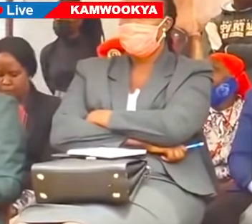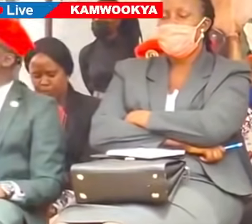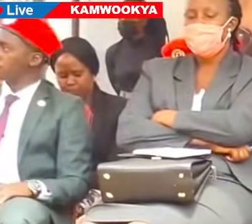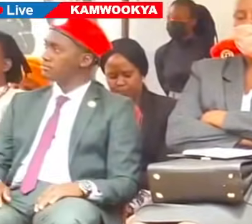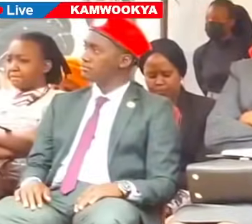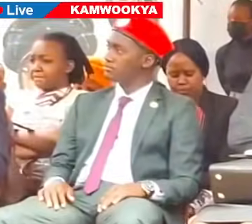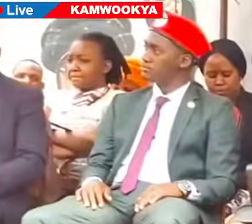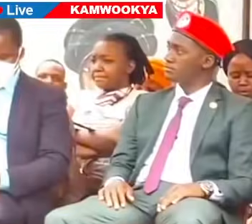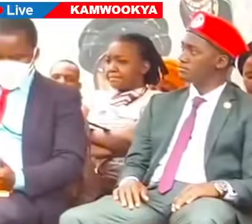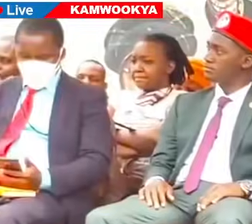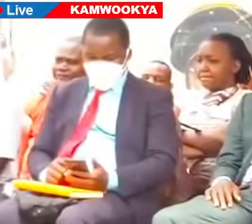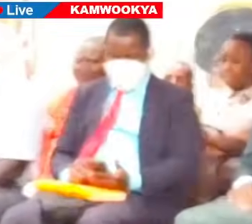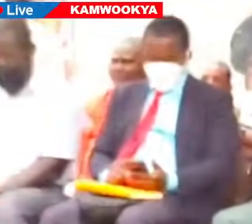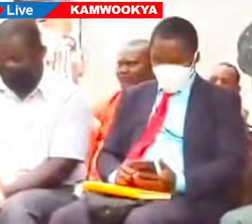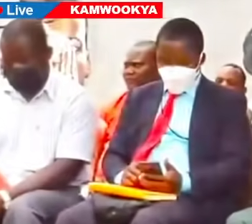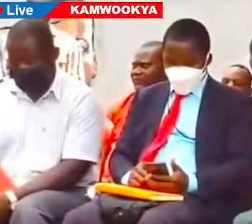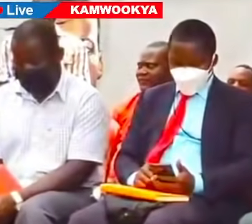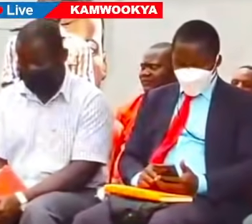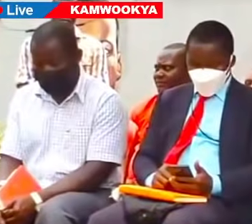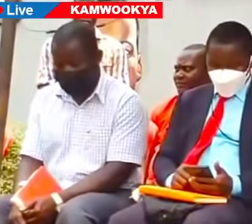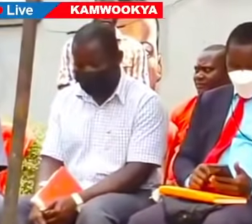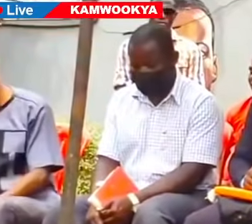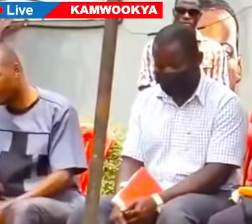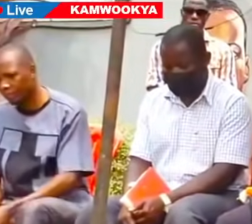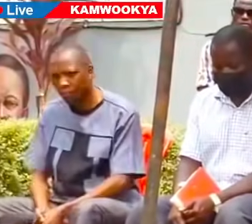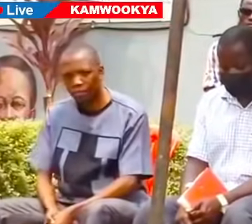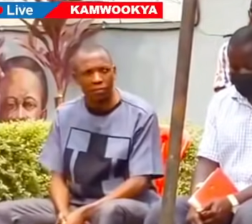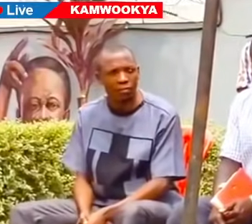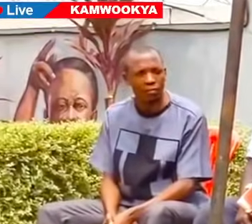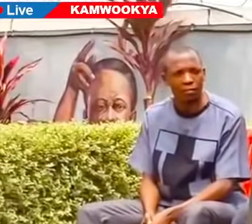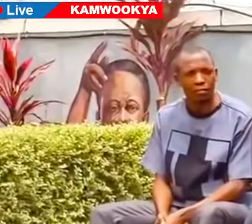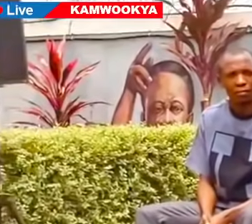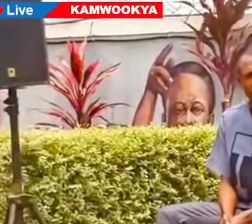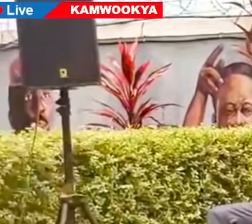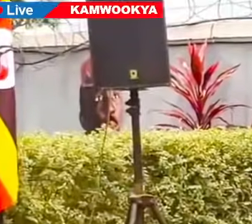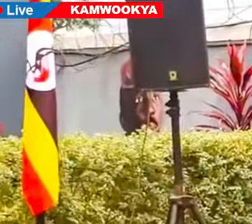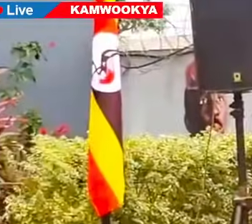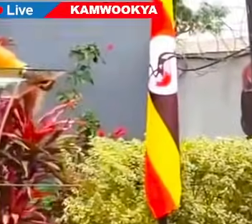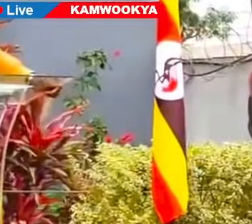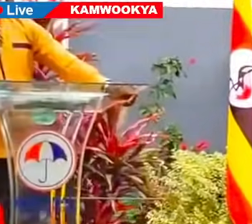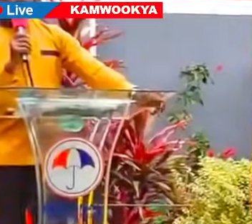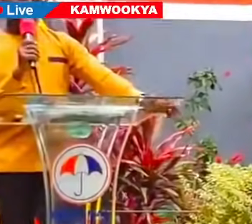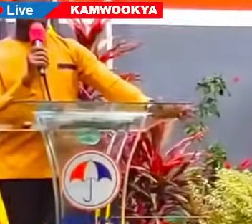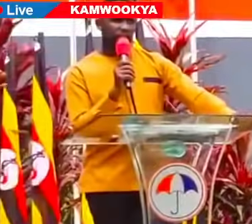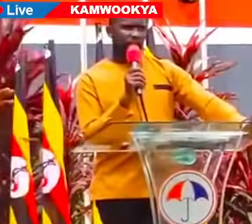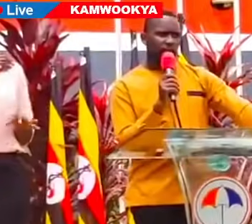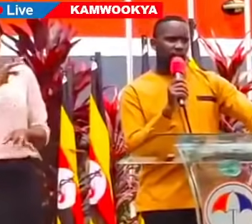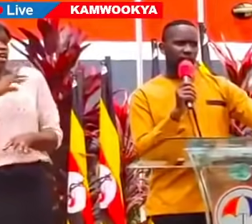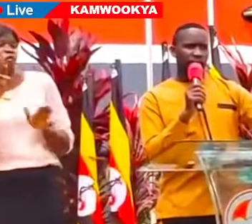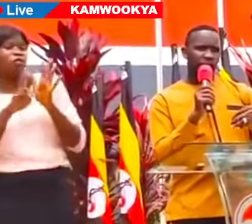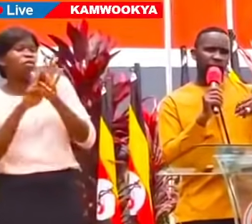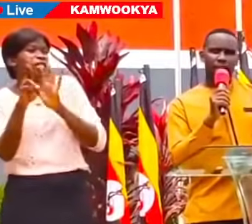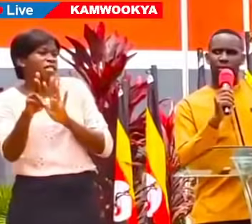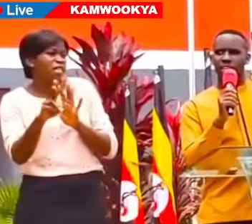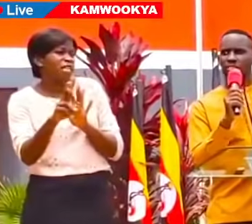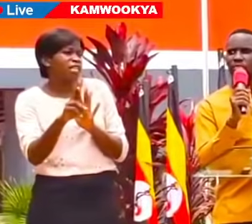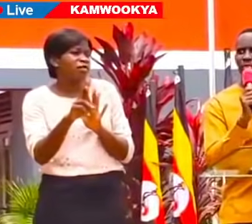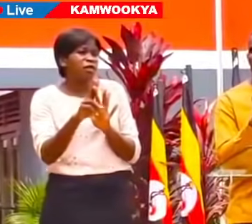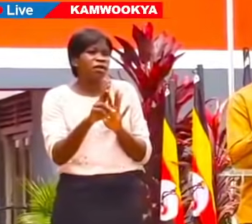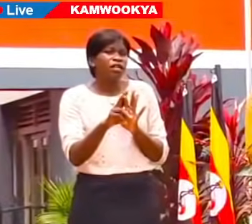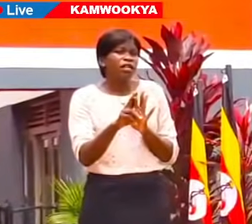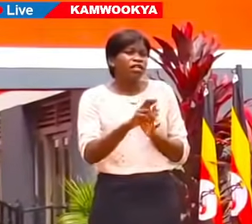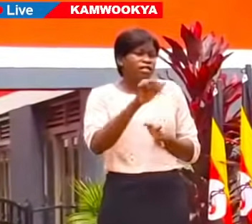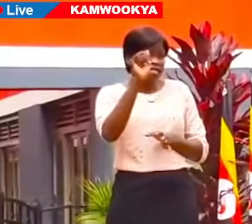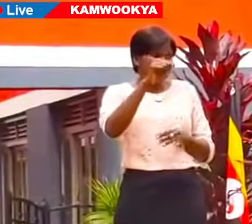y'okufuna agenda otukwatira bendera mu kalulu akabindabinda aka LC5. So we tunaaba tumaliriza mu kaseera akatali kawala